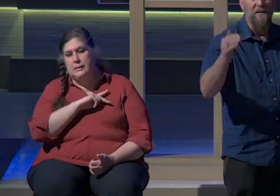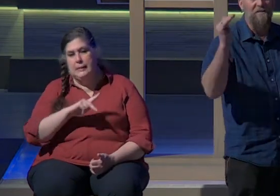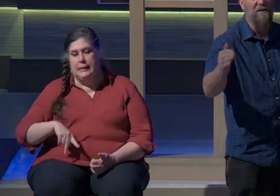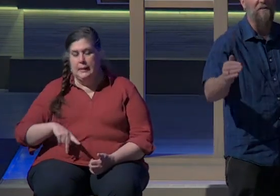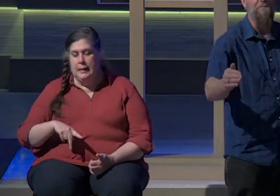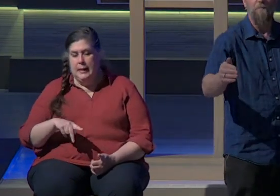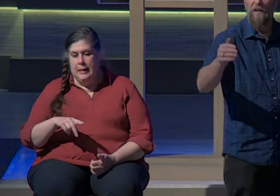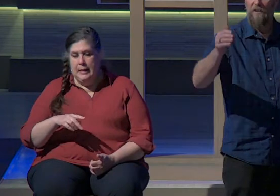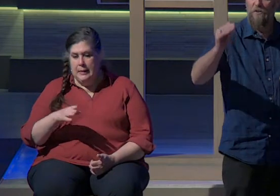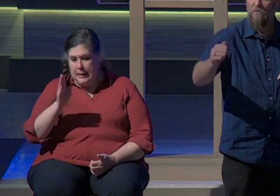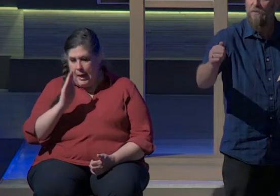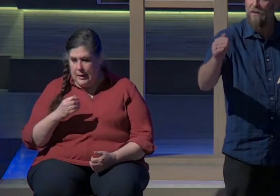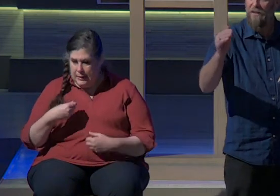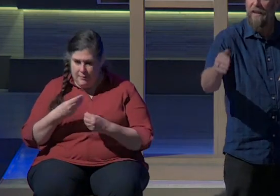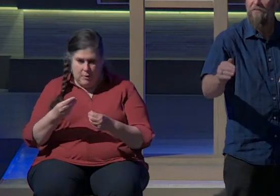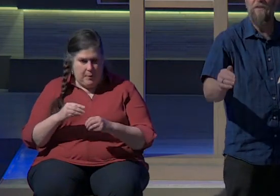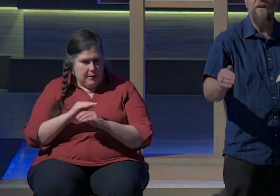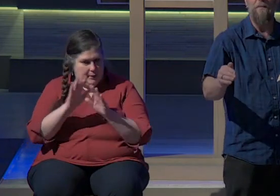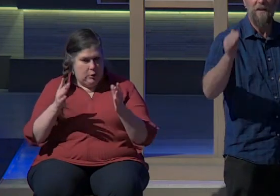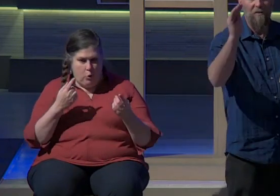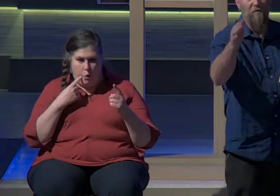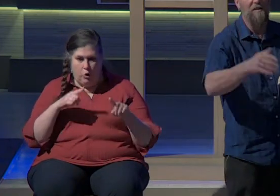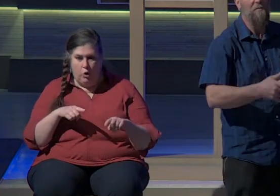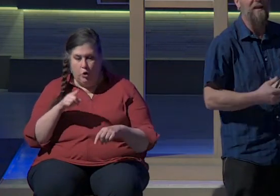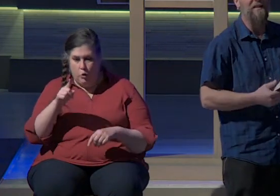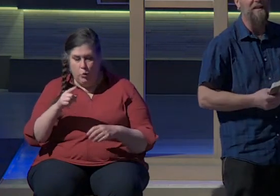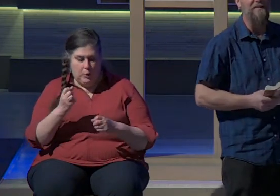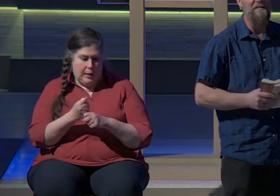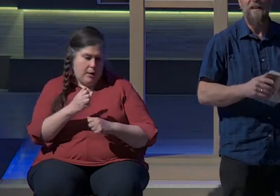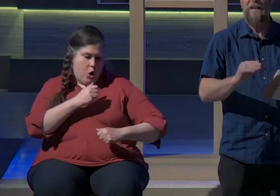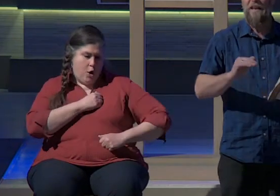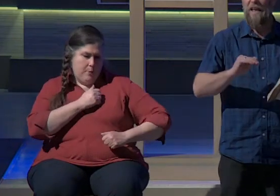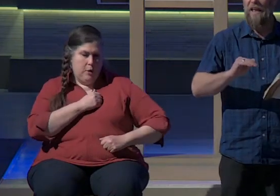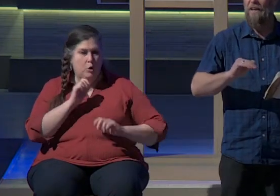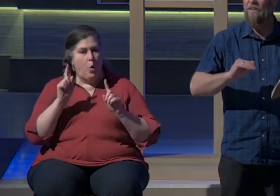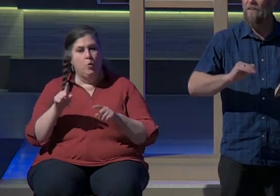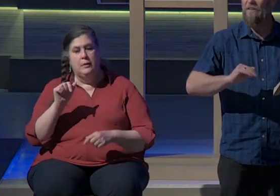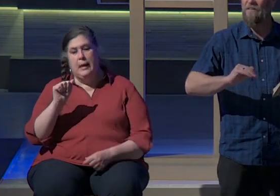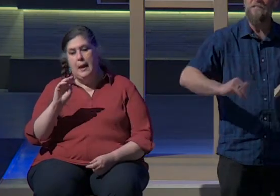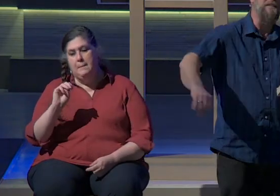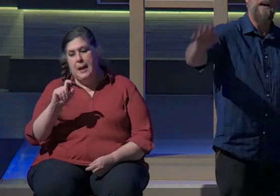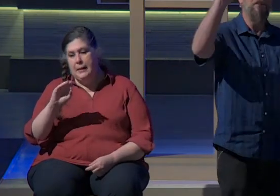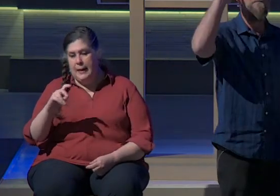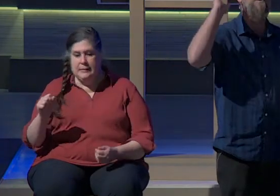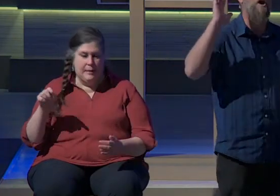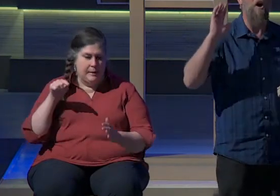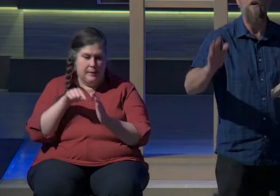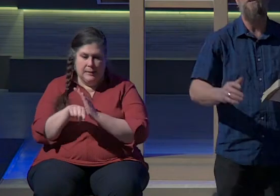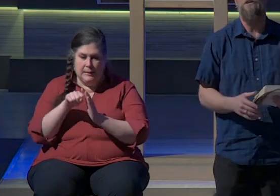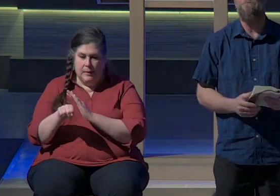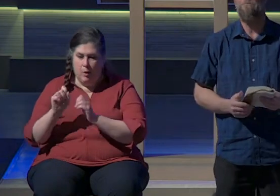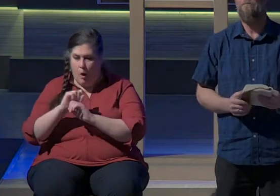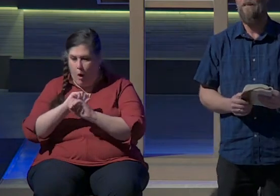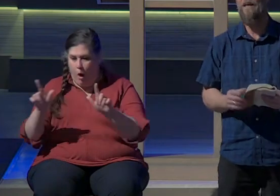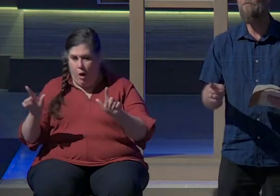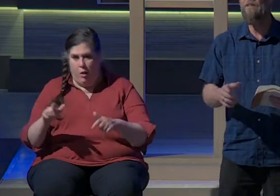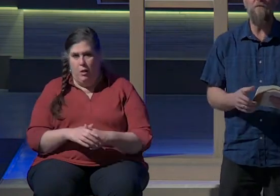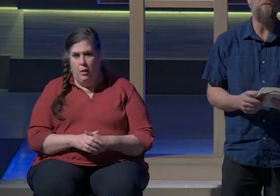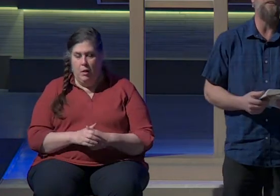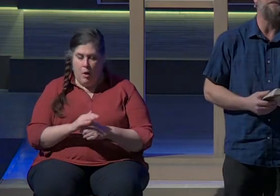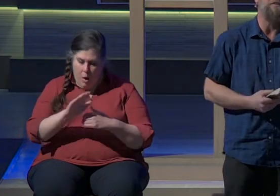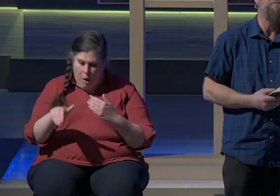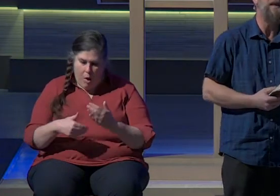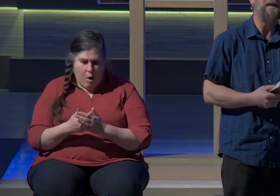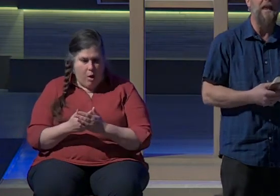order. Saul, you gather an army, go to the Amalekites, and slaughter them all. Every